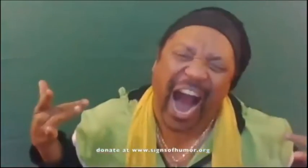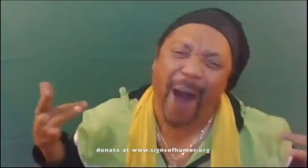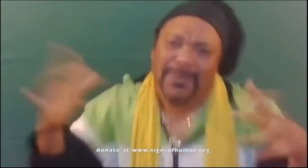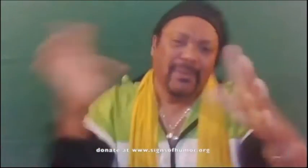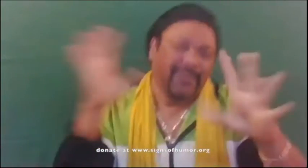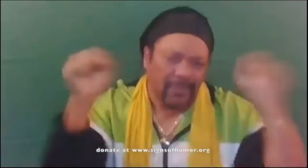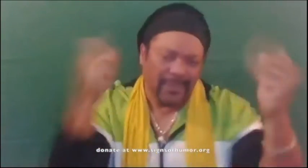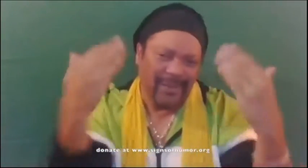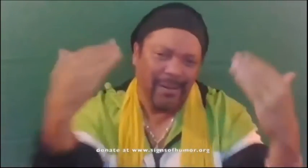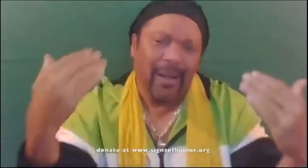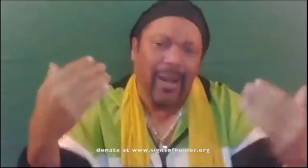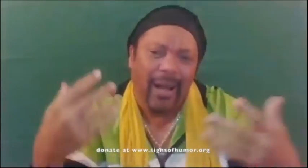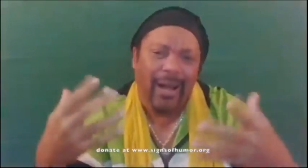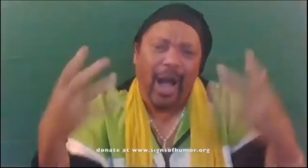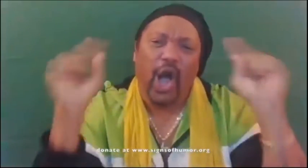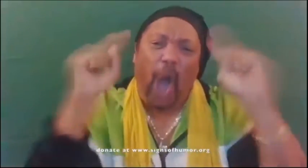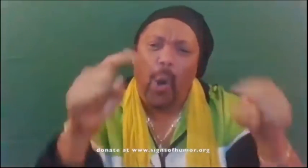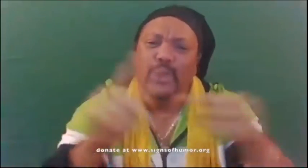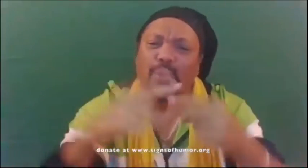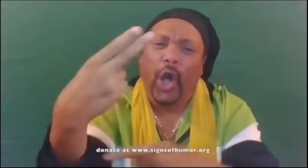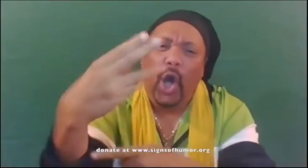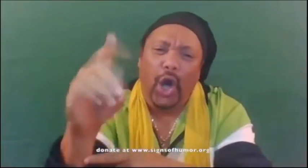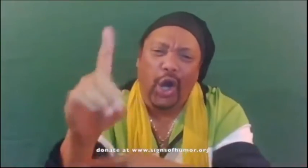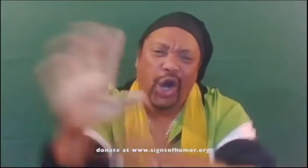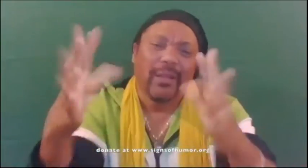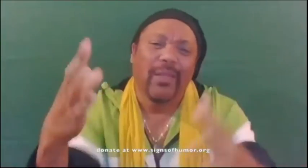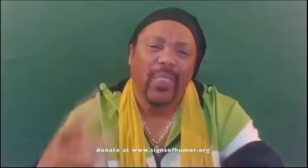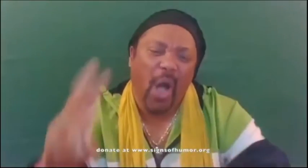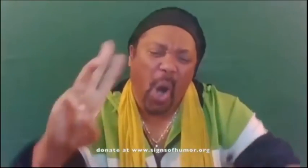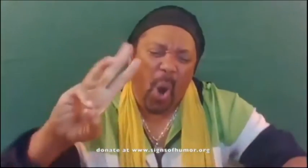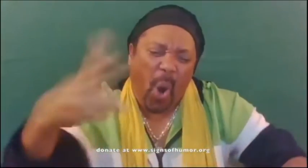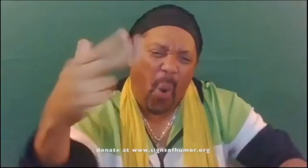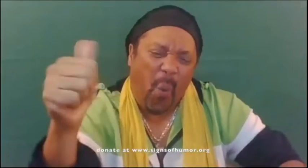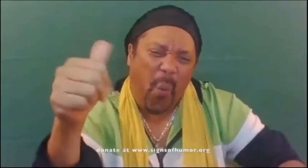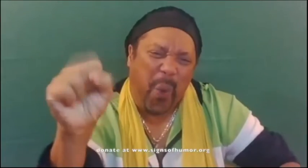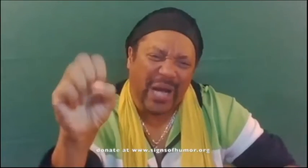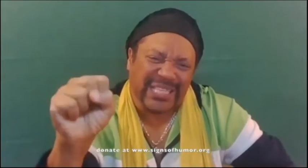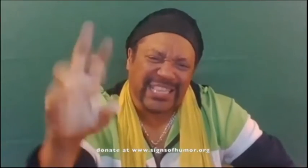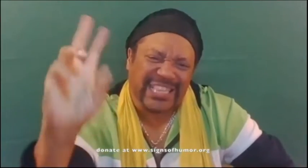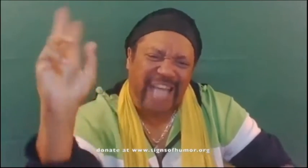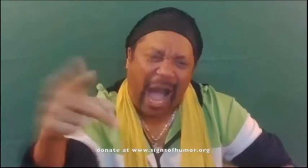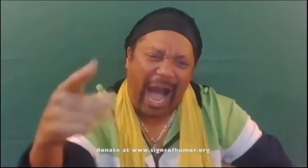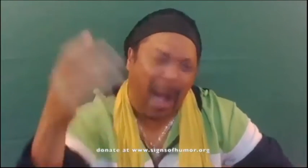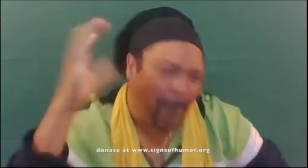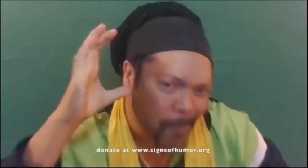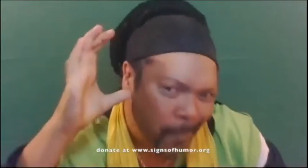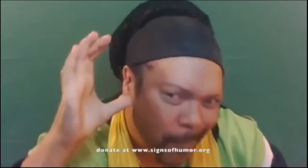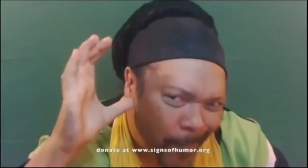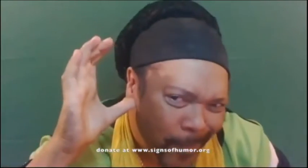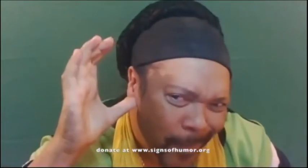What's up? Let me hear it, interpreter. I need you to go to the hood with this one. What's up? Can